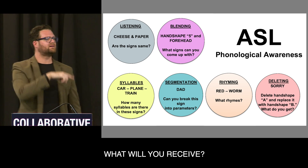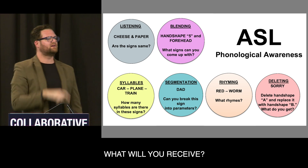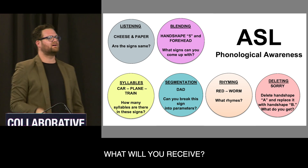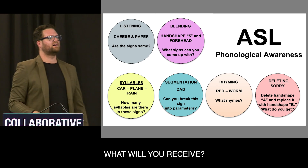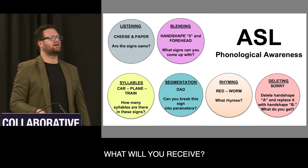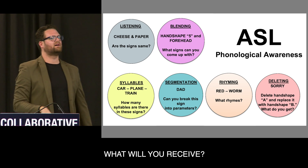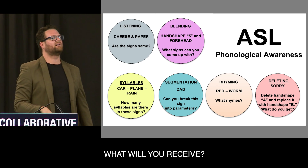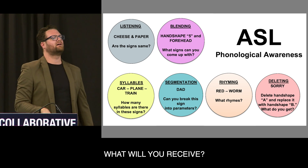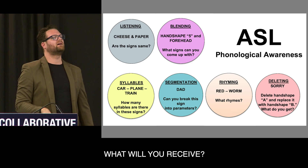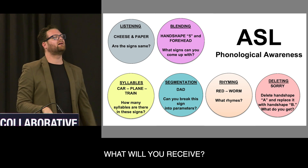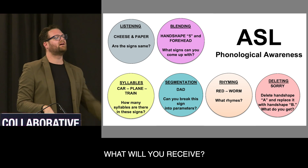you receive?